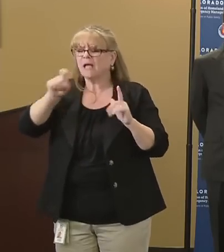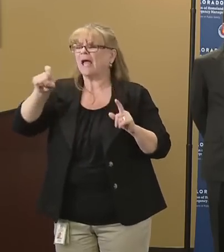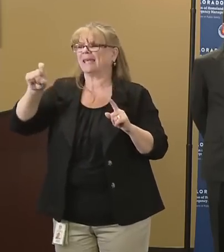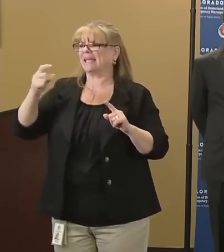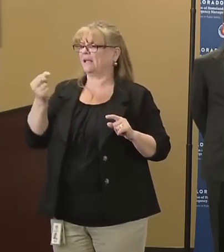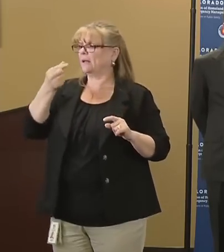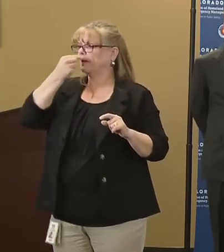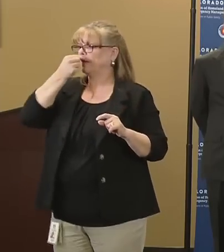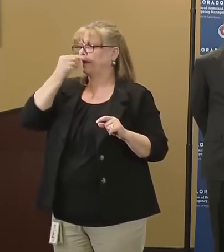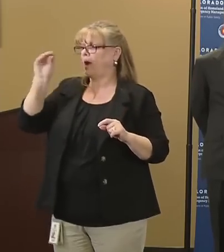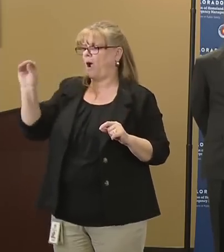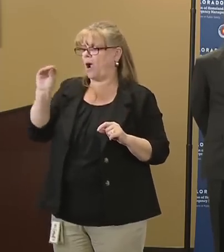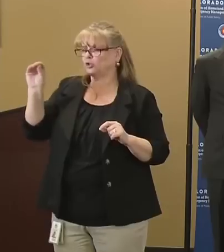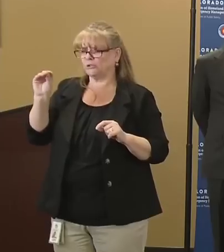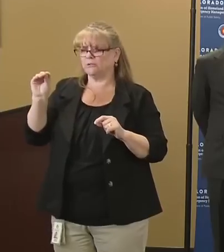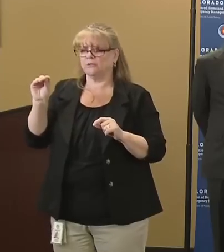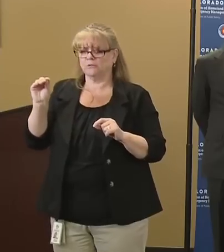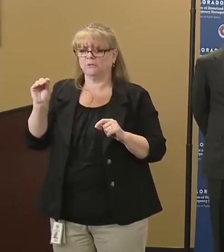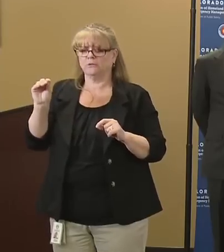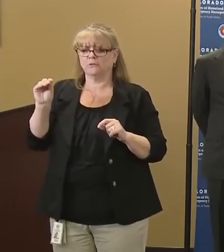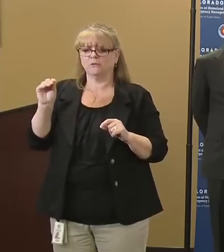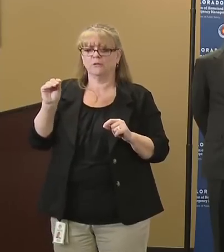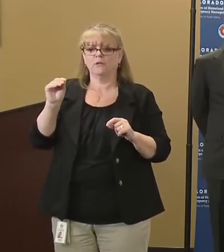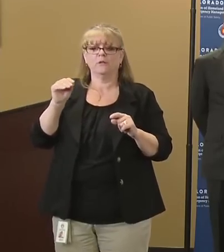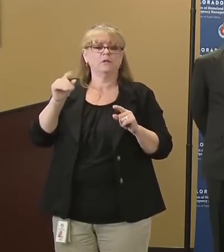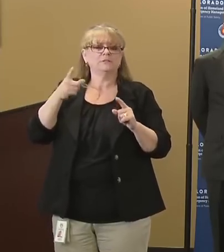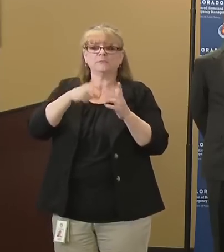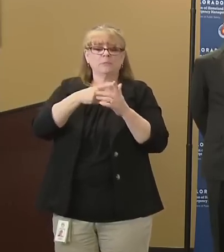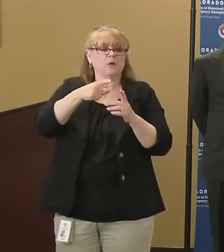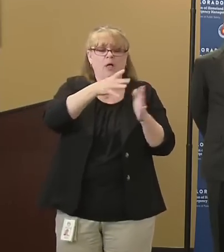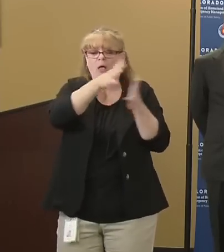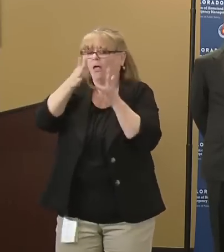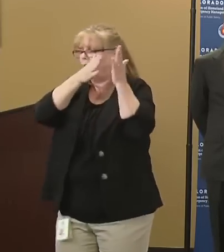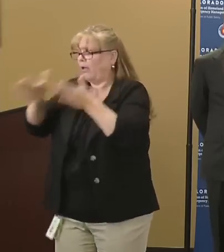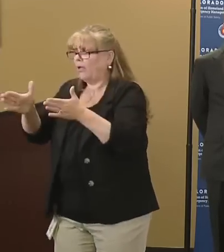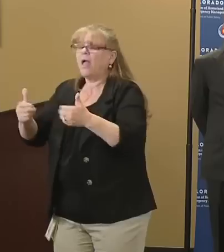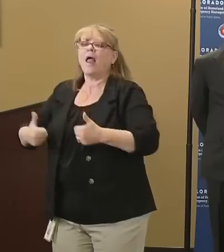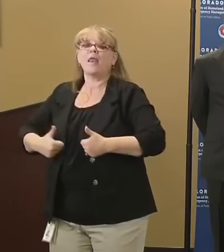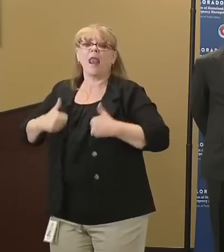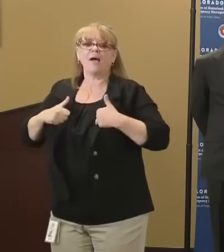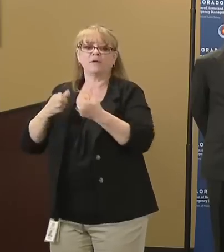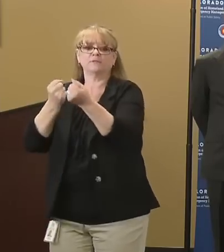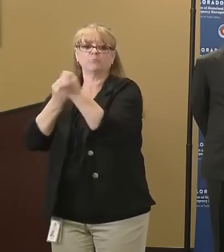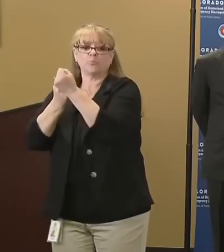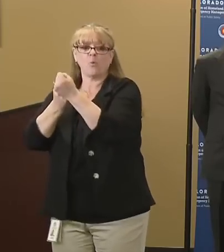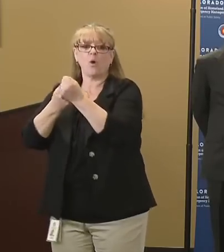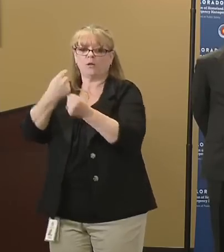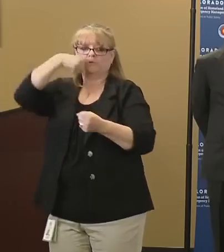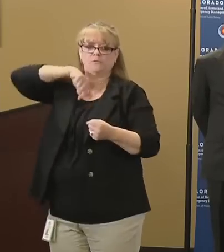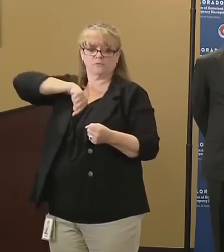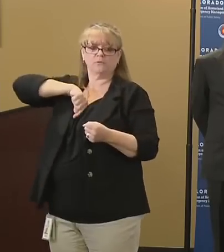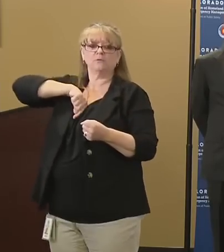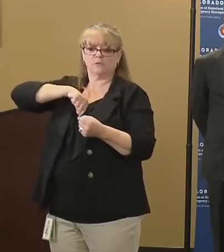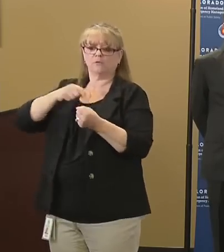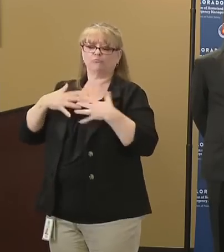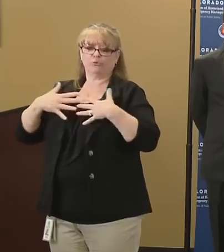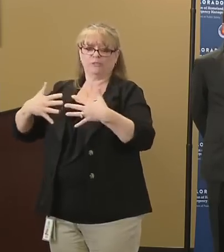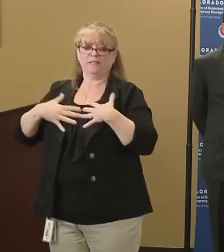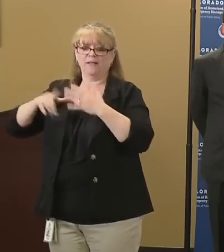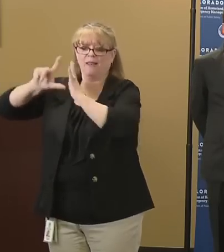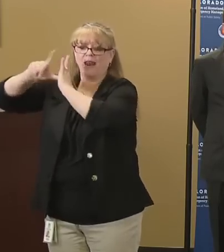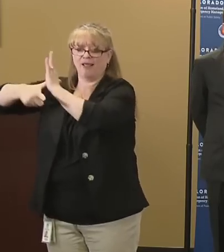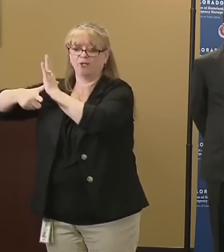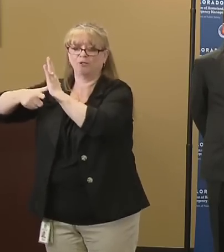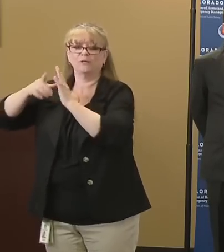life support system within a few hours. However, it takes a much longer time for them to get better. The critically ill